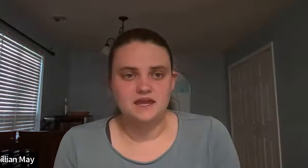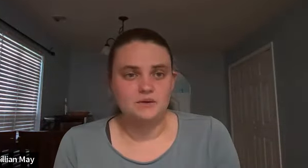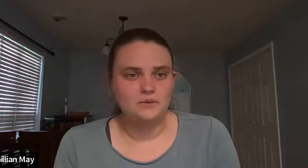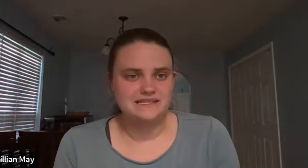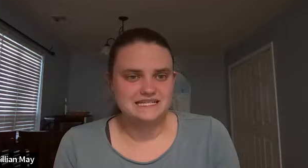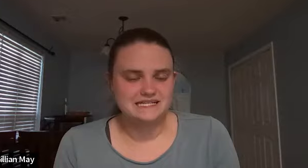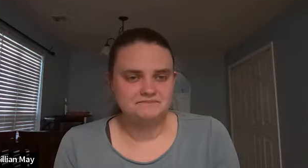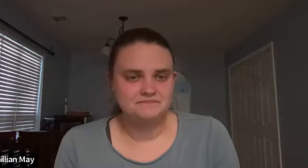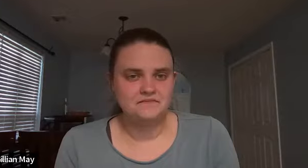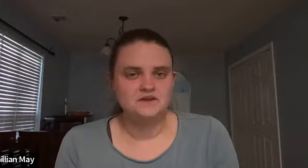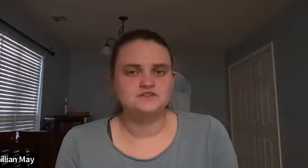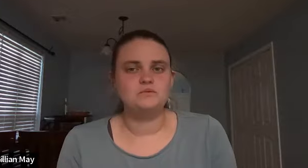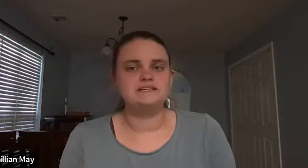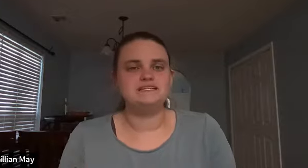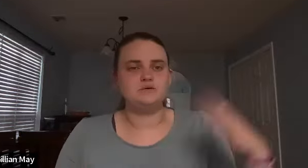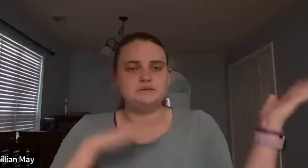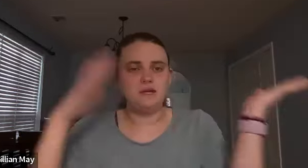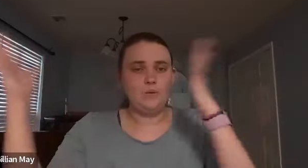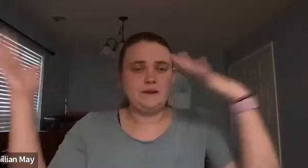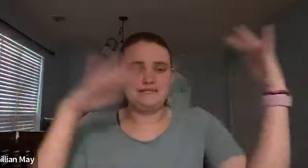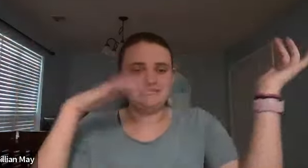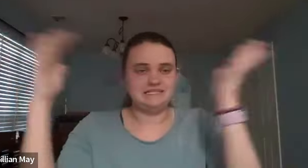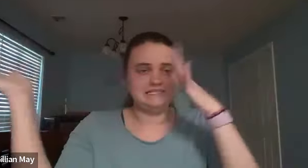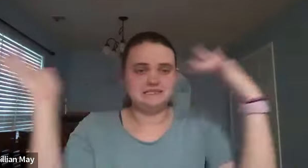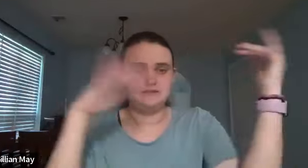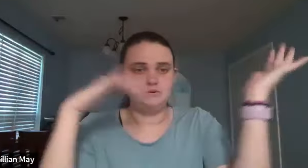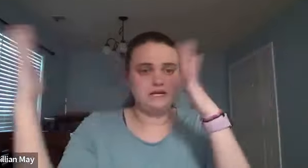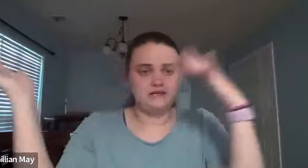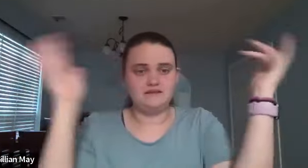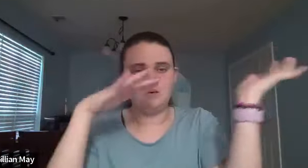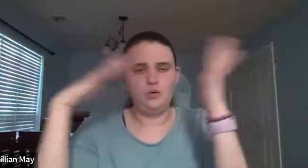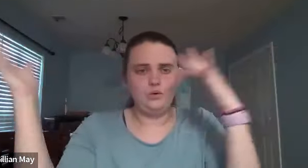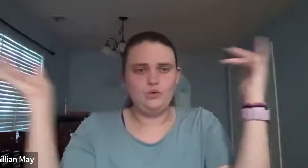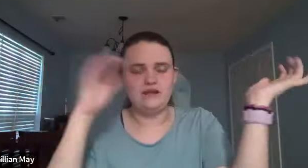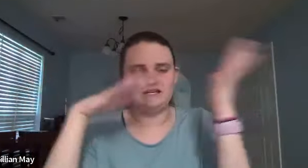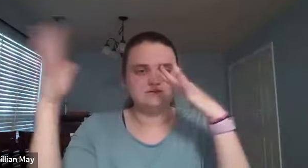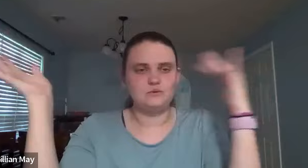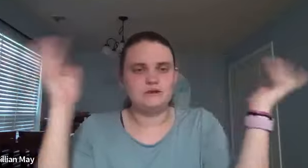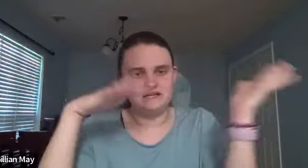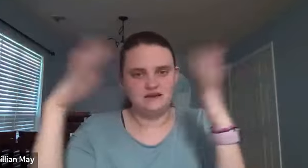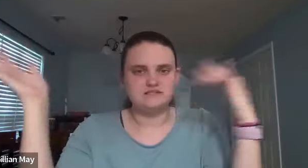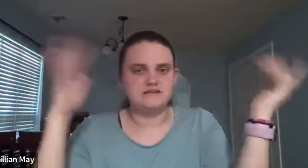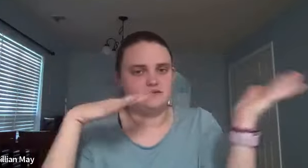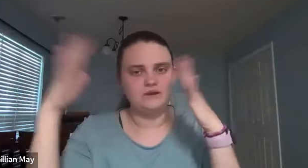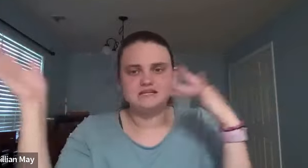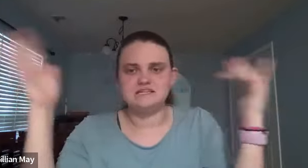Then windy. So windy is going to be windy. Windy, like whoo, it is windy outside. Like the wind is